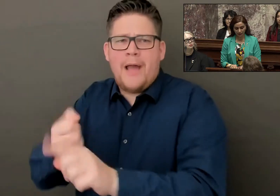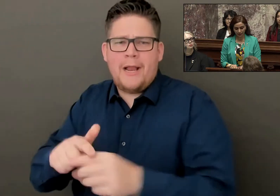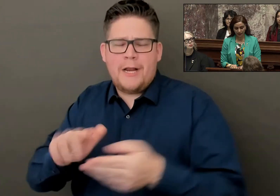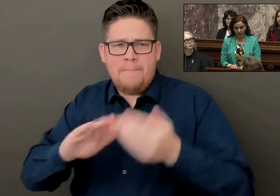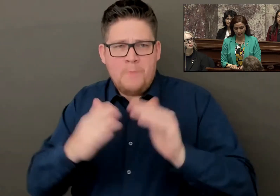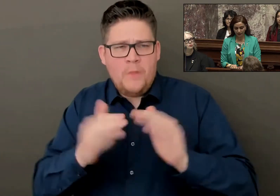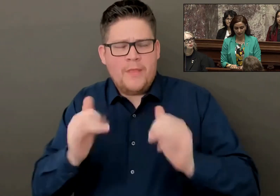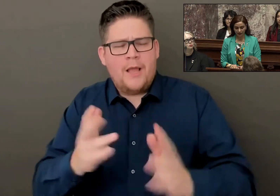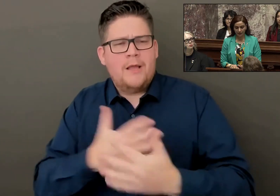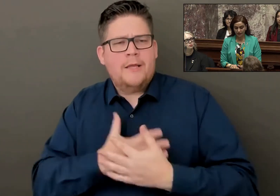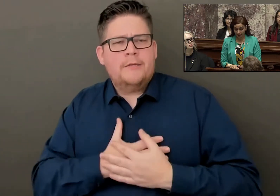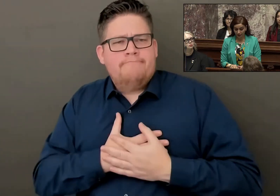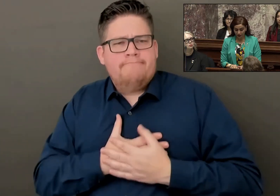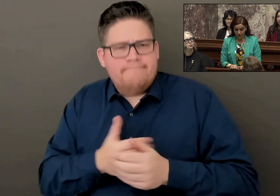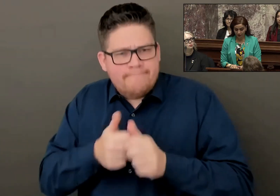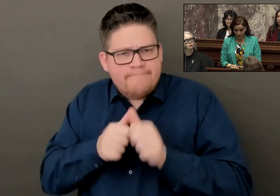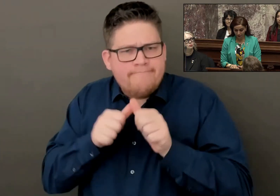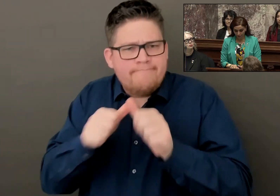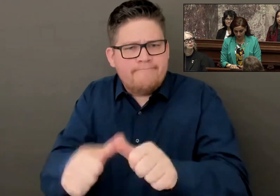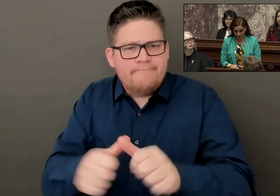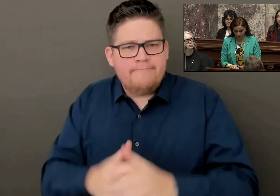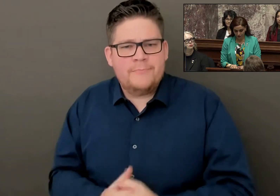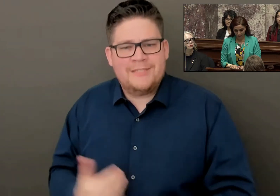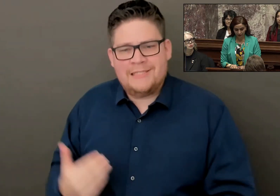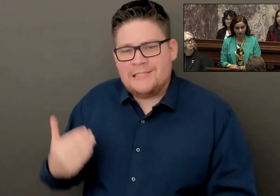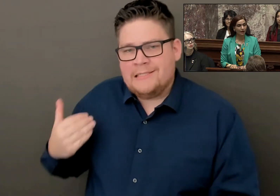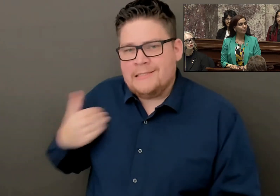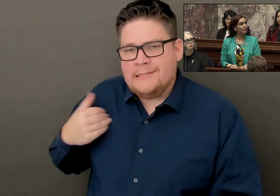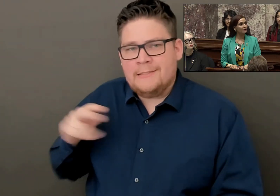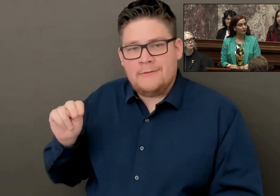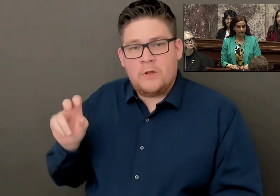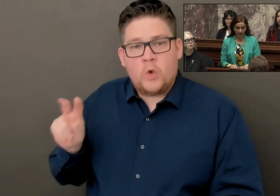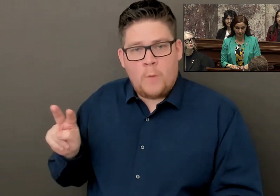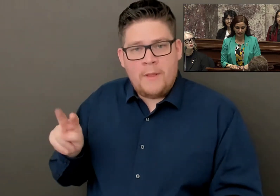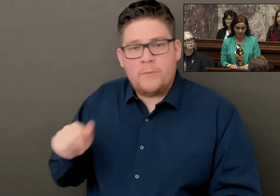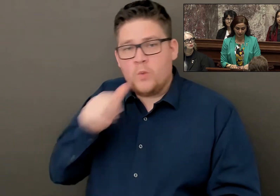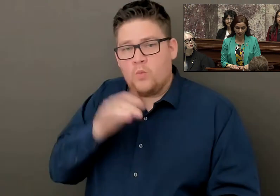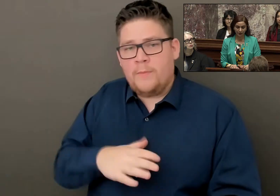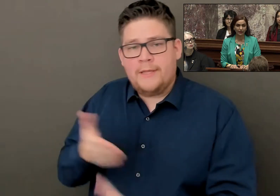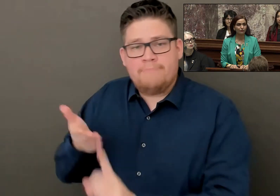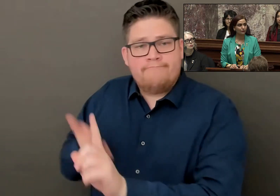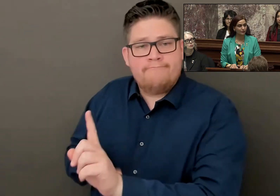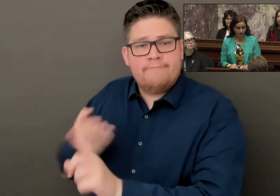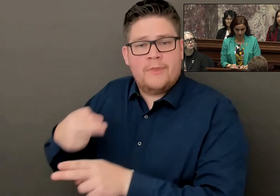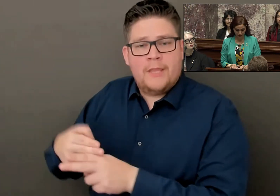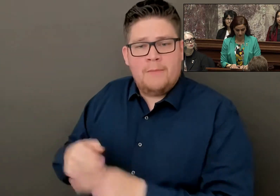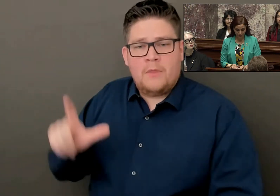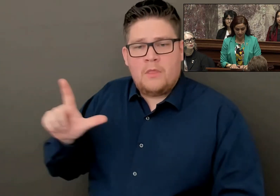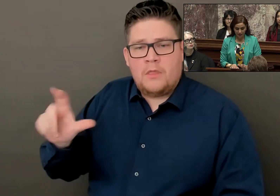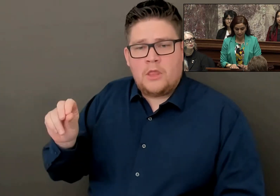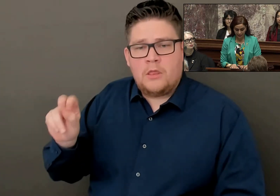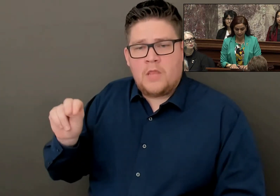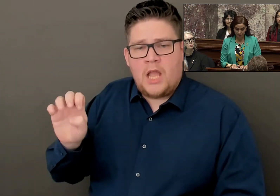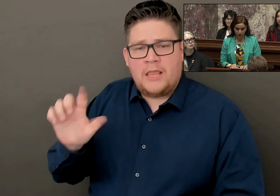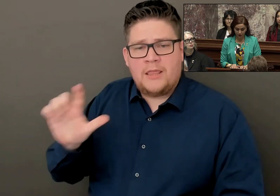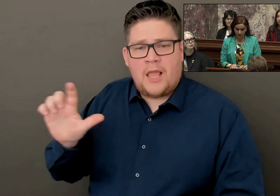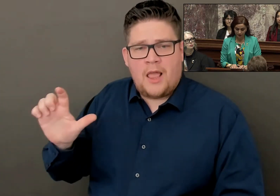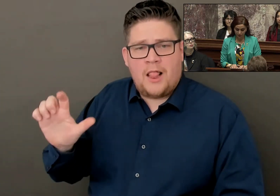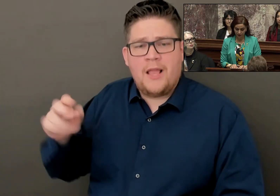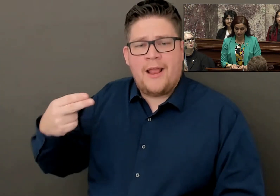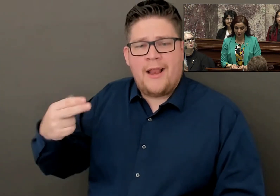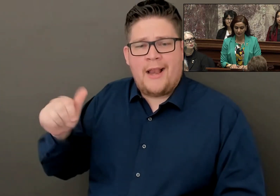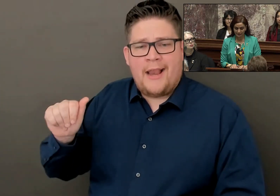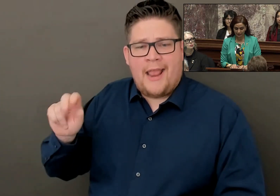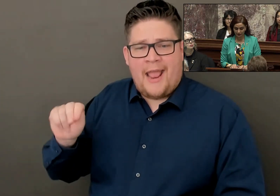person, Lanella Henke. Lanella was a pillar of strength, a beacon of kindness, care, and a force of love. Lanella's journey